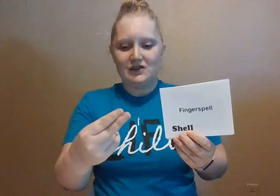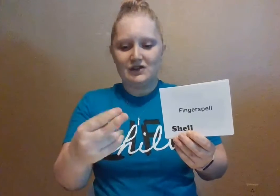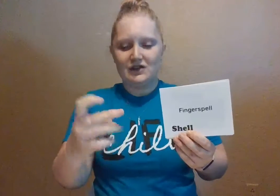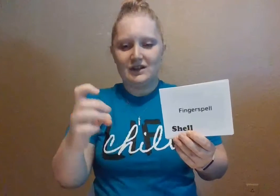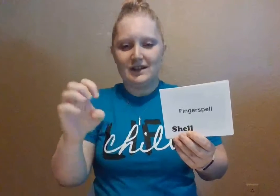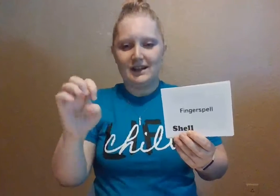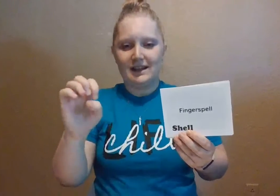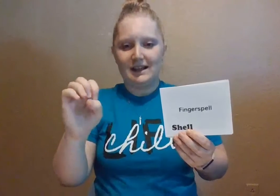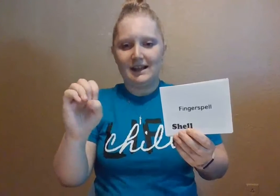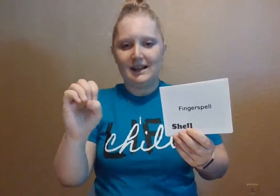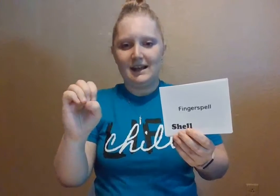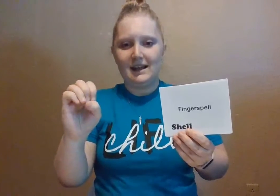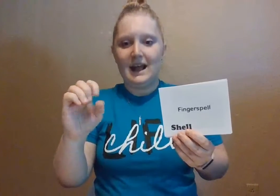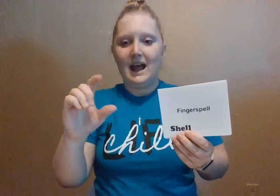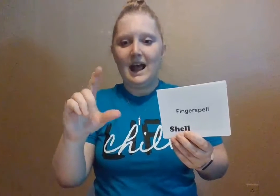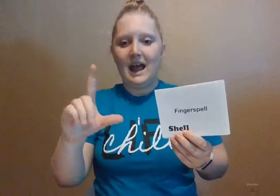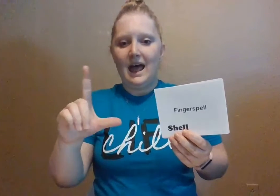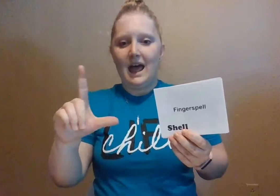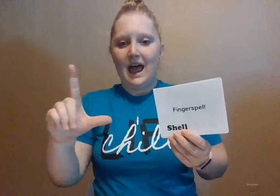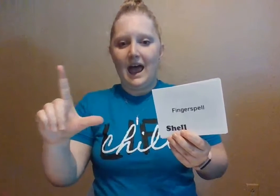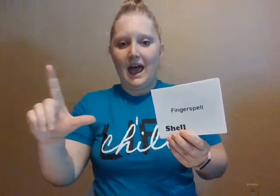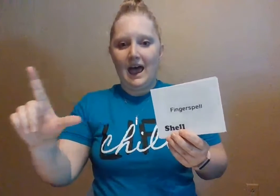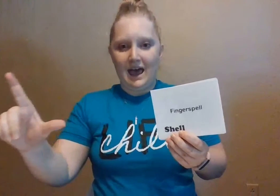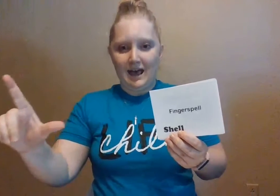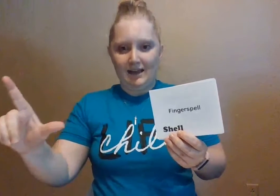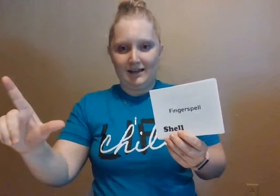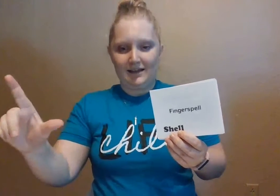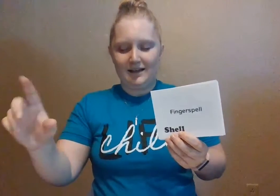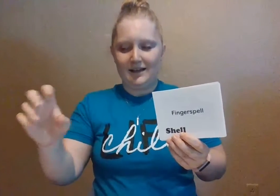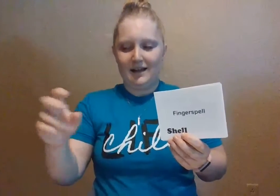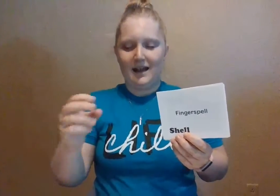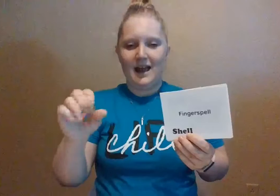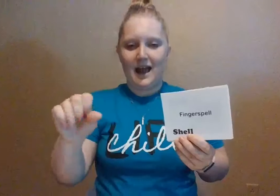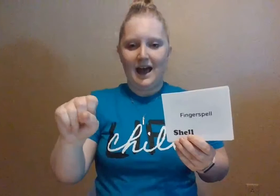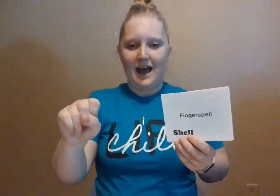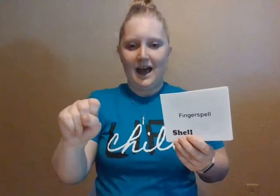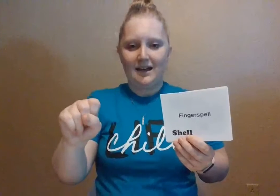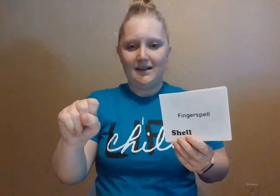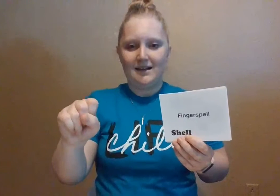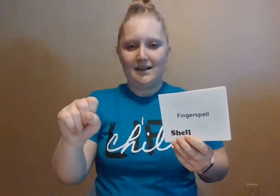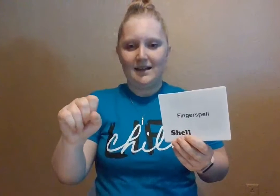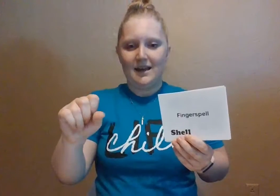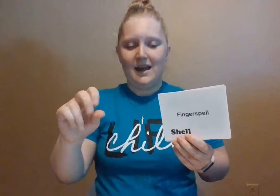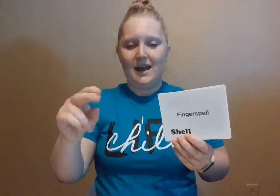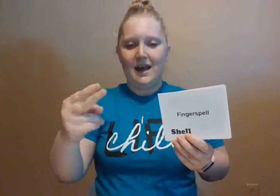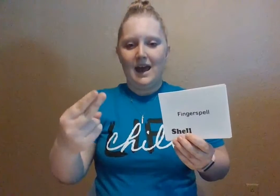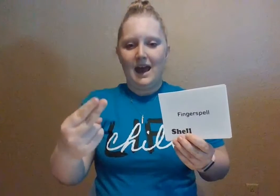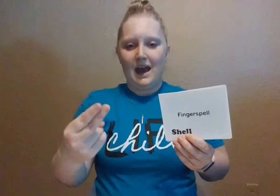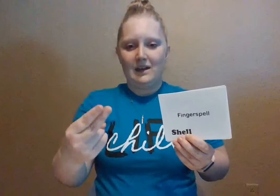H E L. S